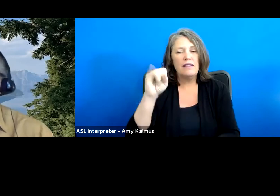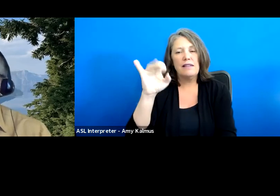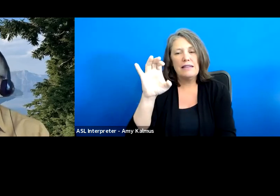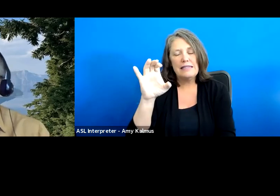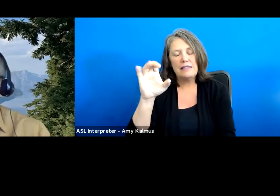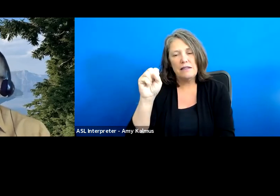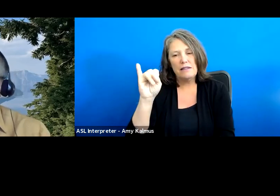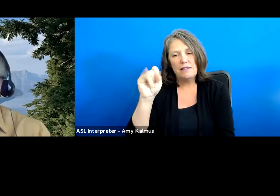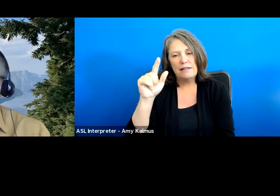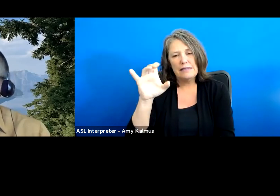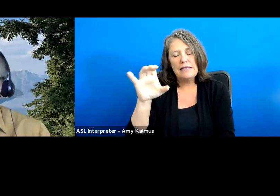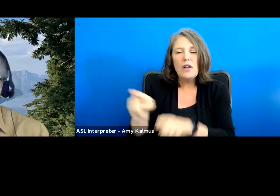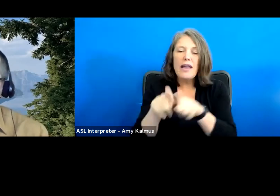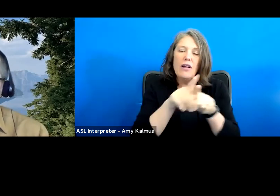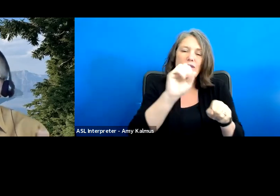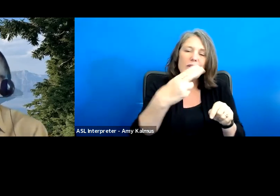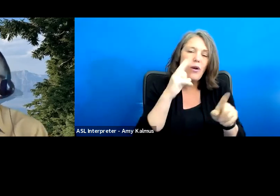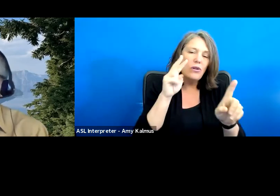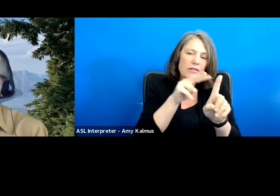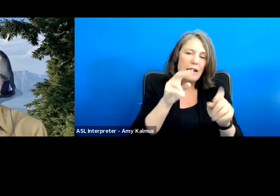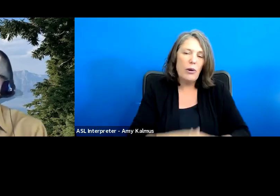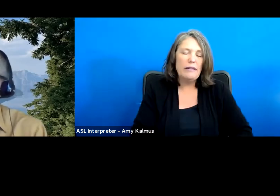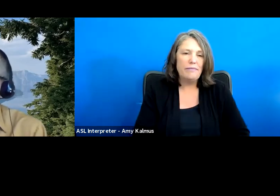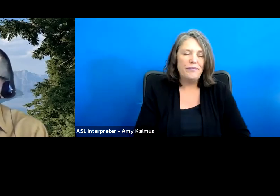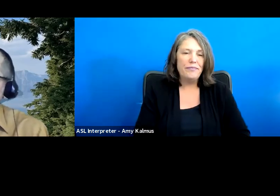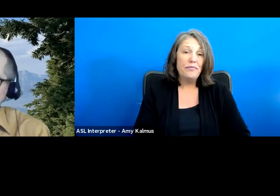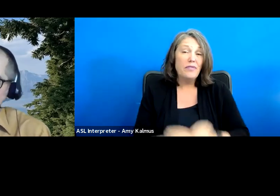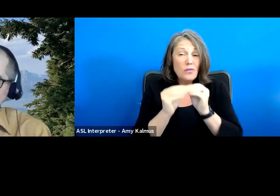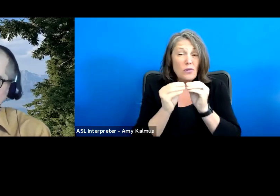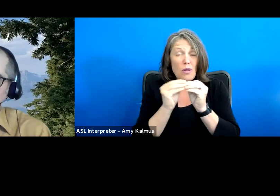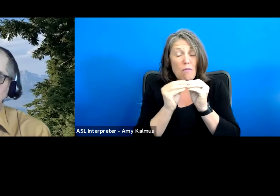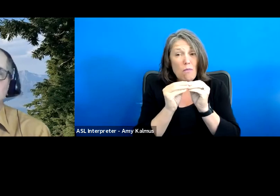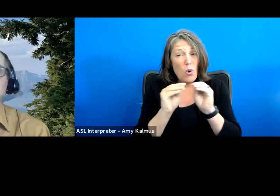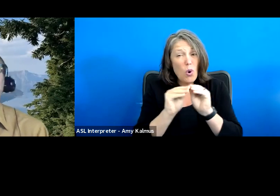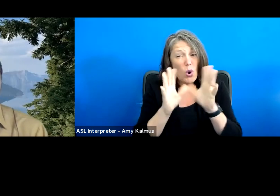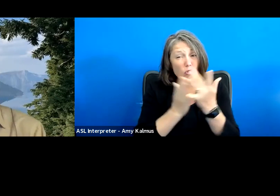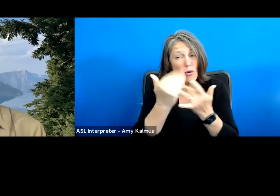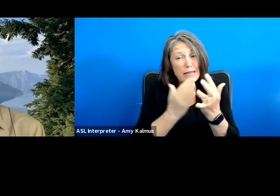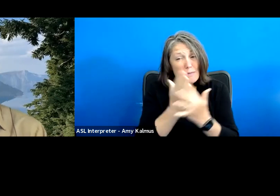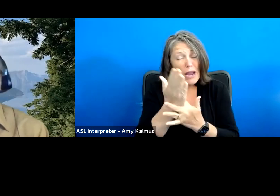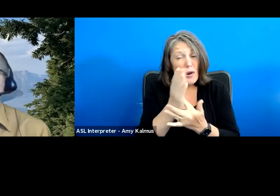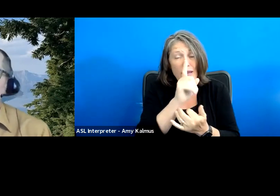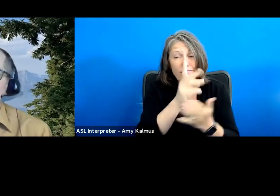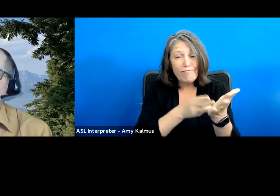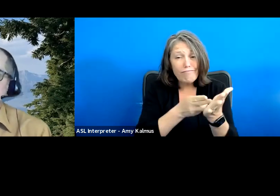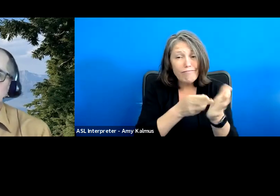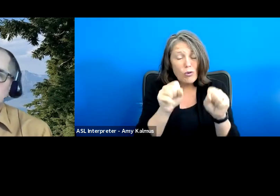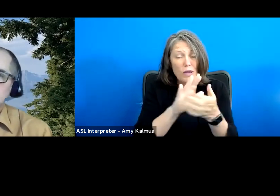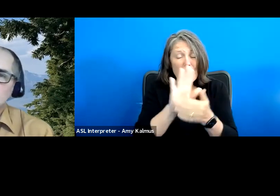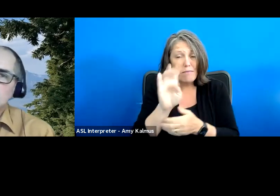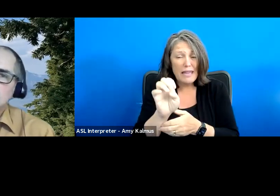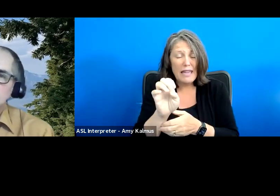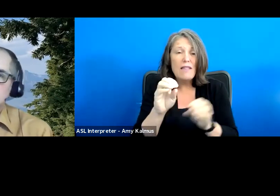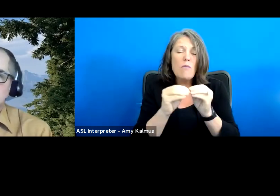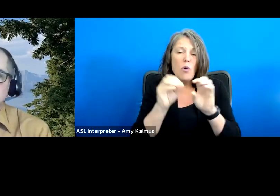also from a stakeholder standpoint. So the more transparent you can be, the more you can